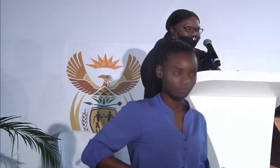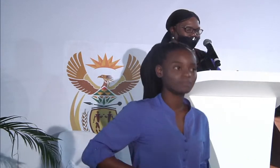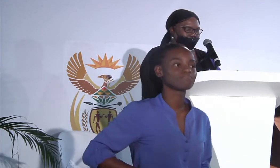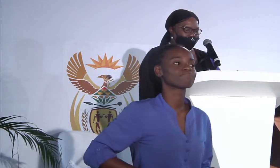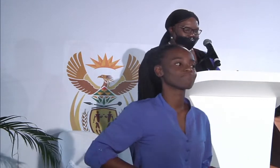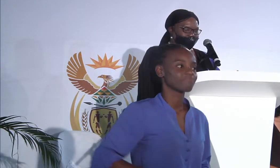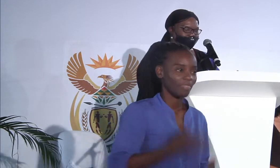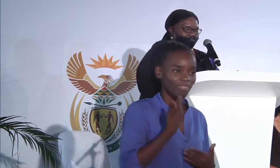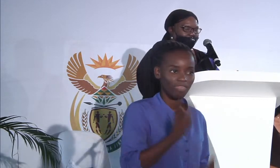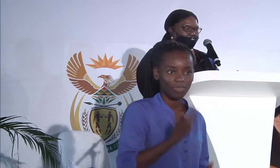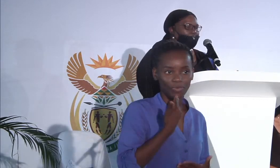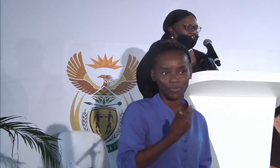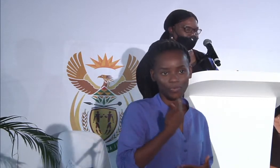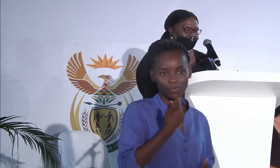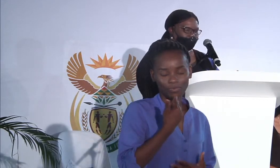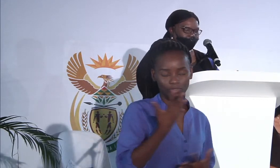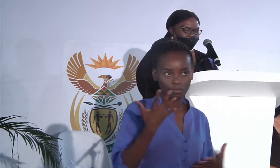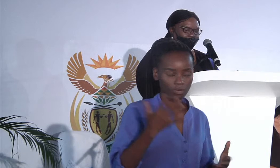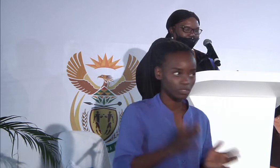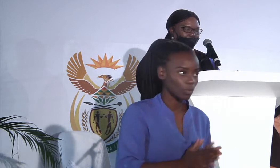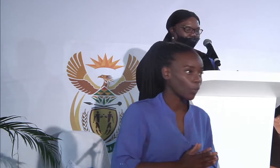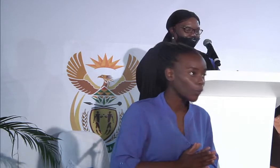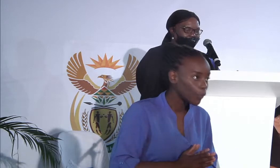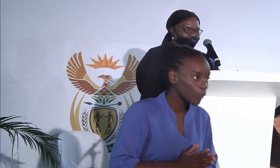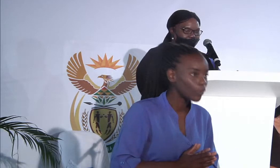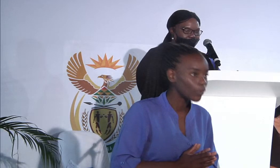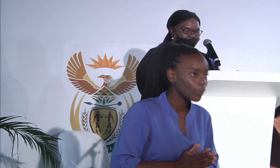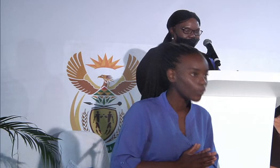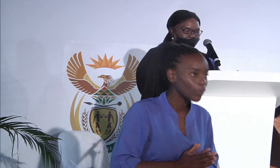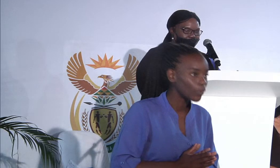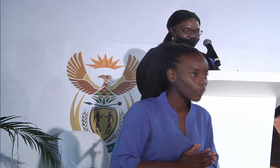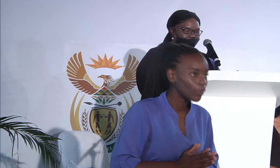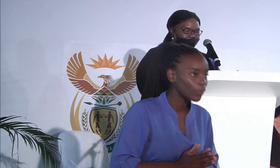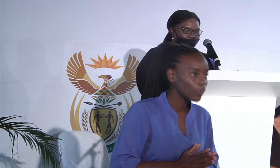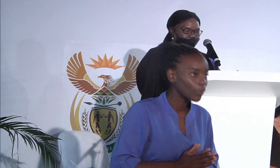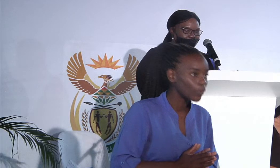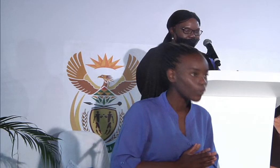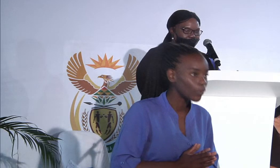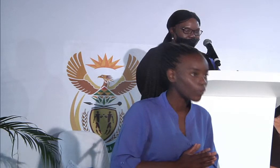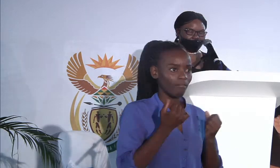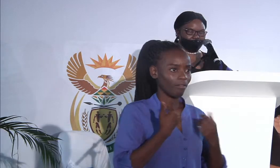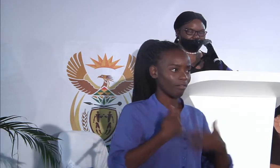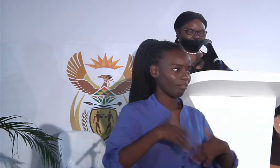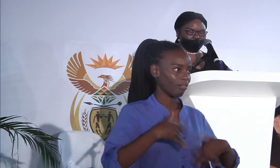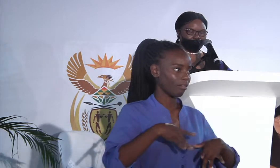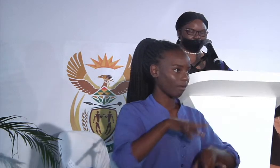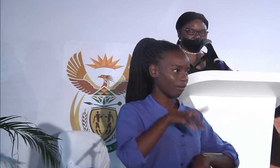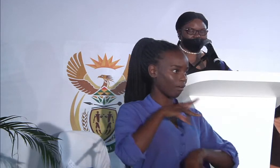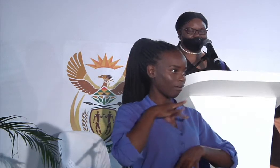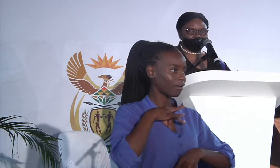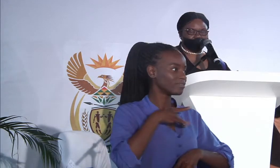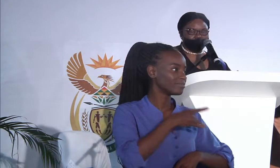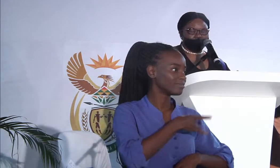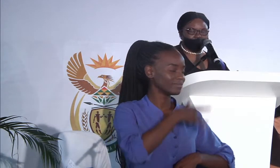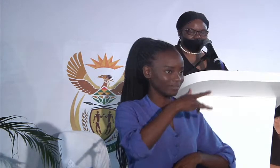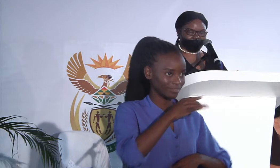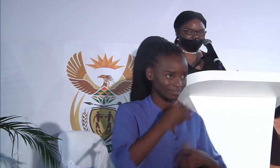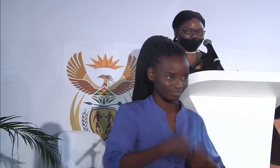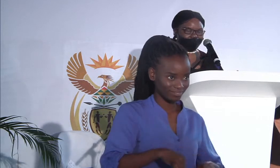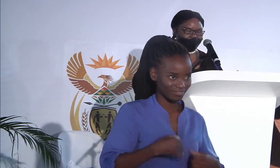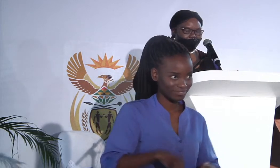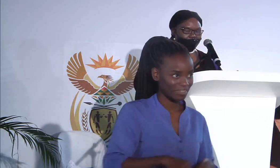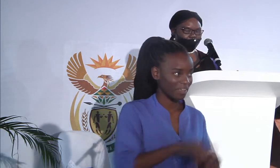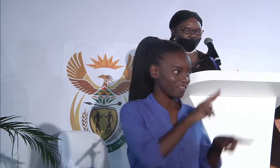That was powerful. The video, the speech, and the speech by the former